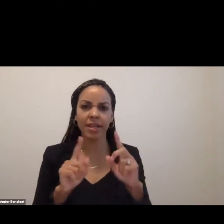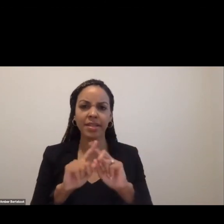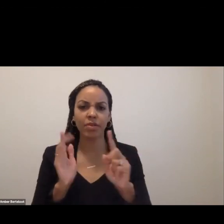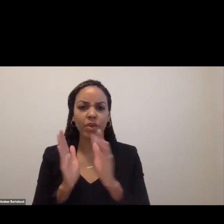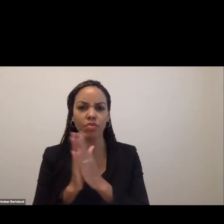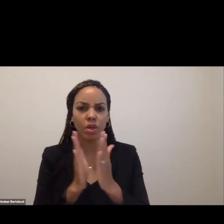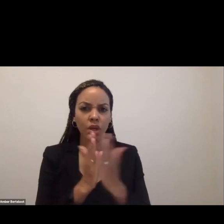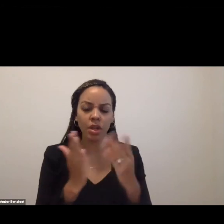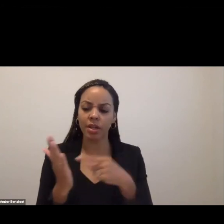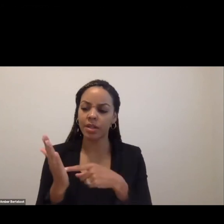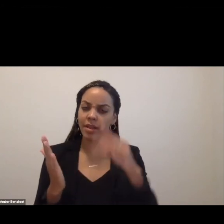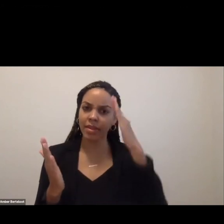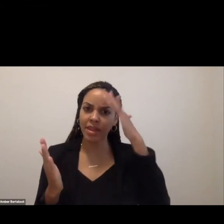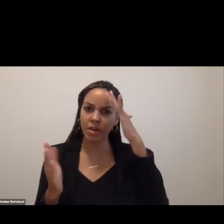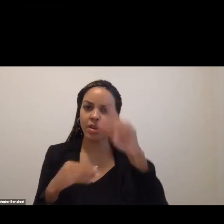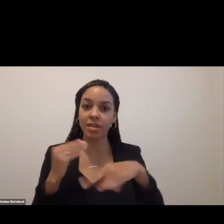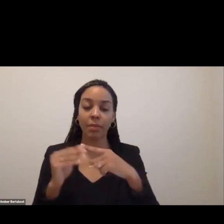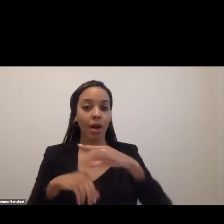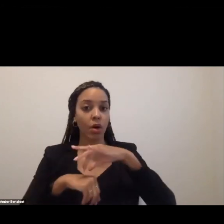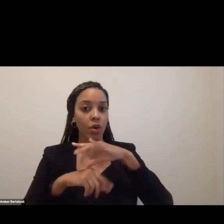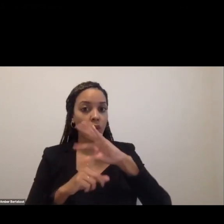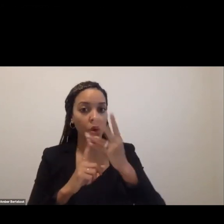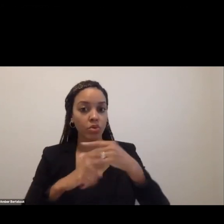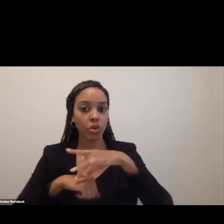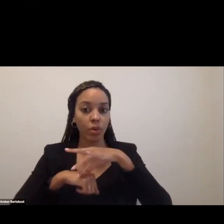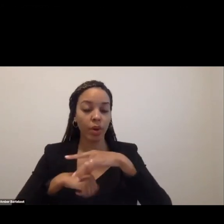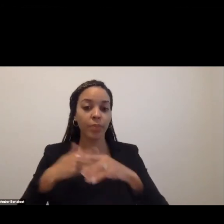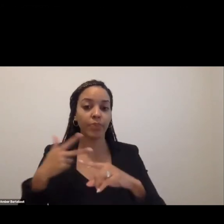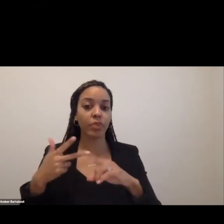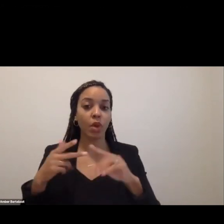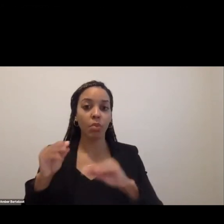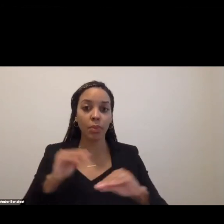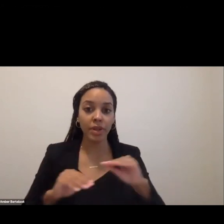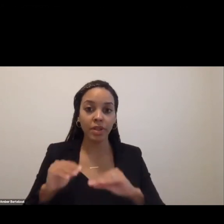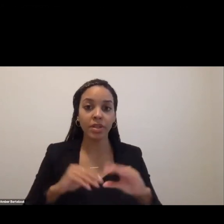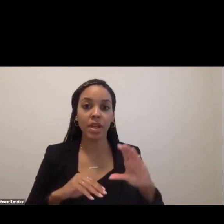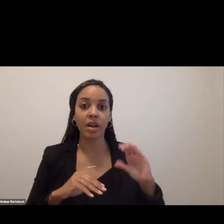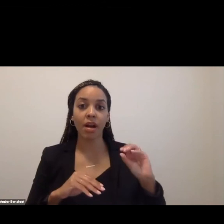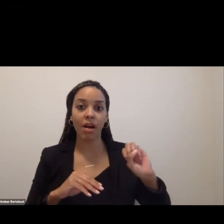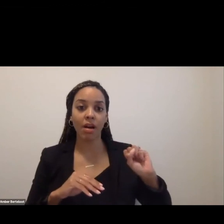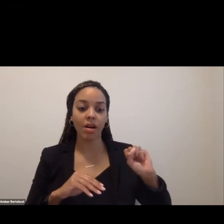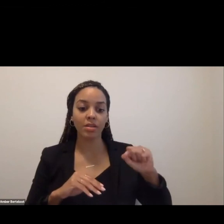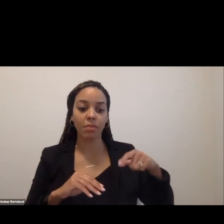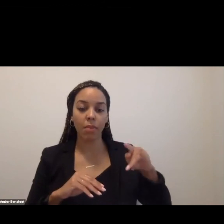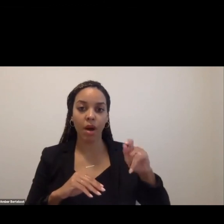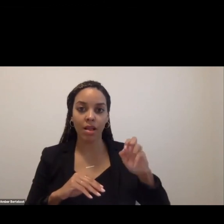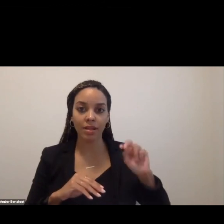cultural globalization, cultural history of mobility, cosmopolitan movements, and so on.